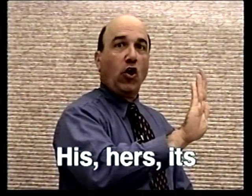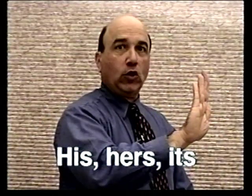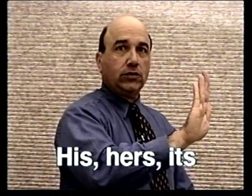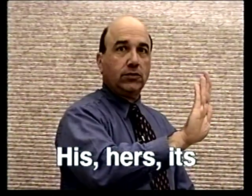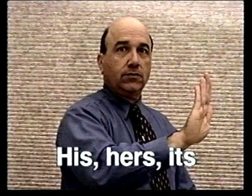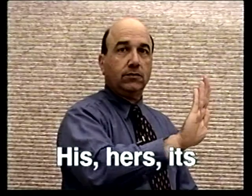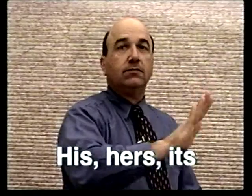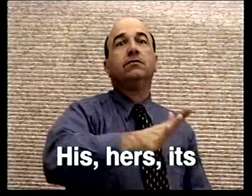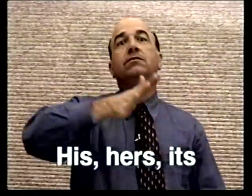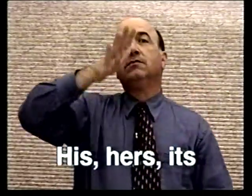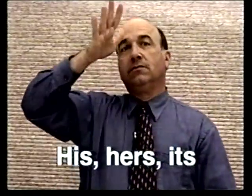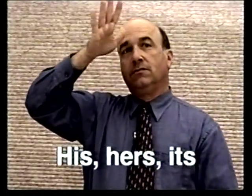hers,